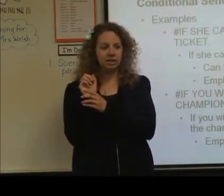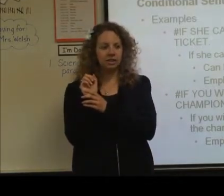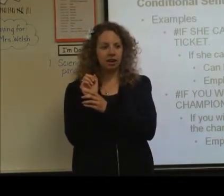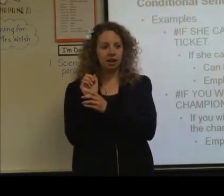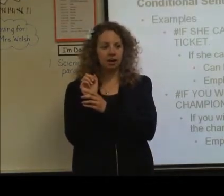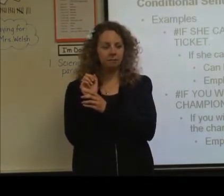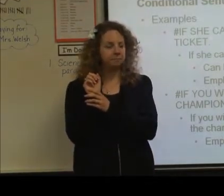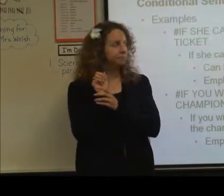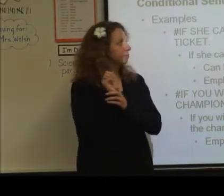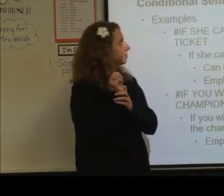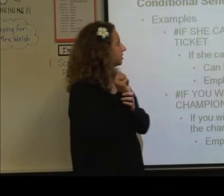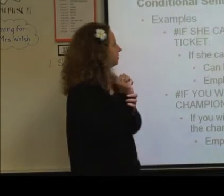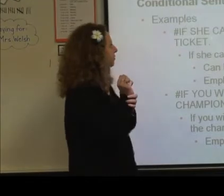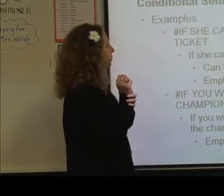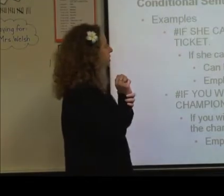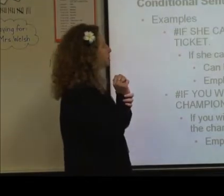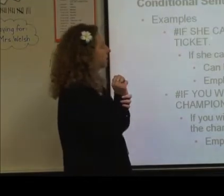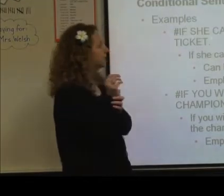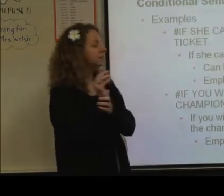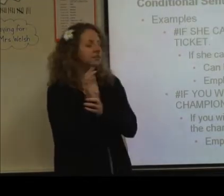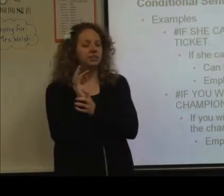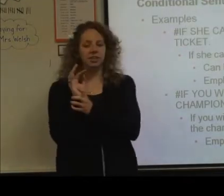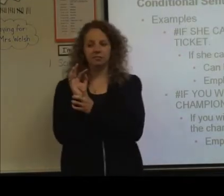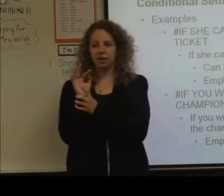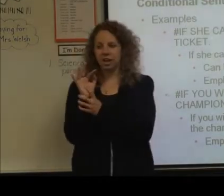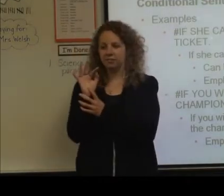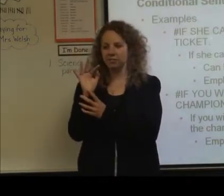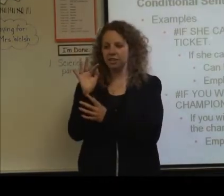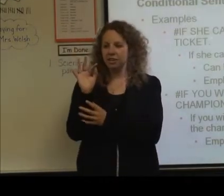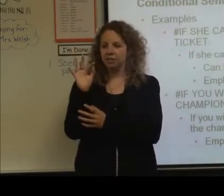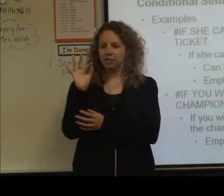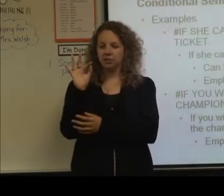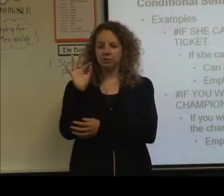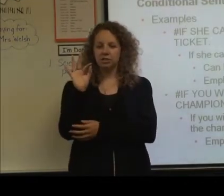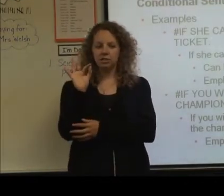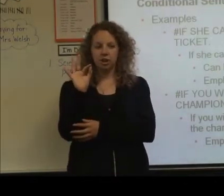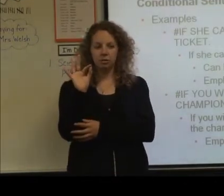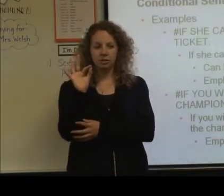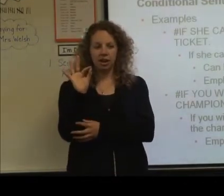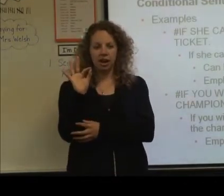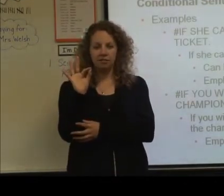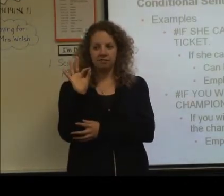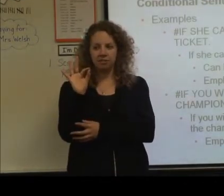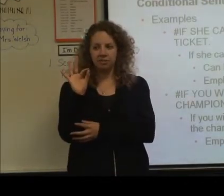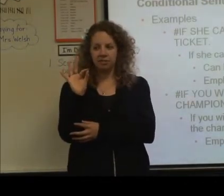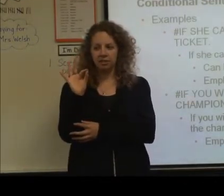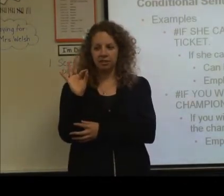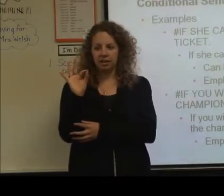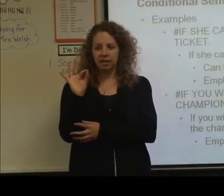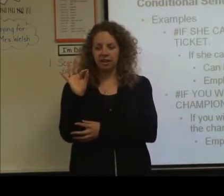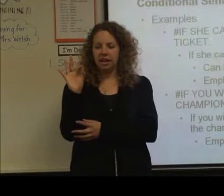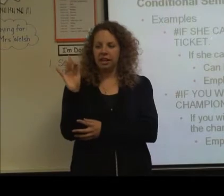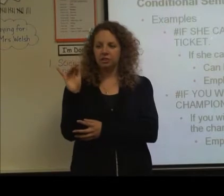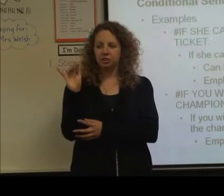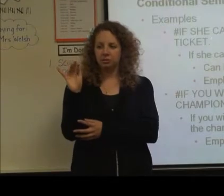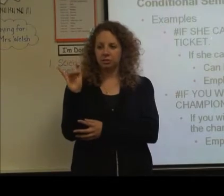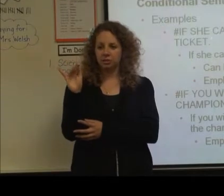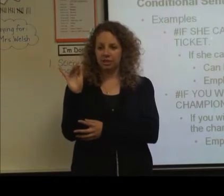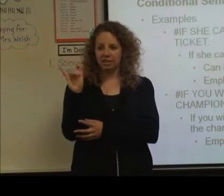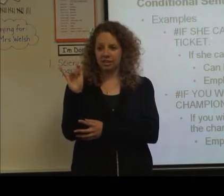can, for this one, then for if, then you're going to start with your F, and you're just going to go like